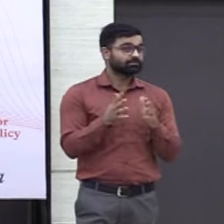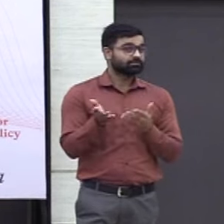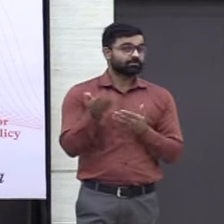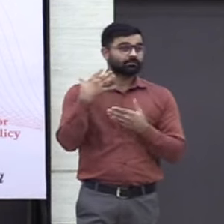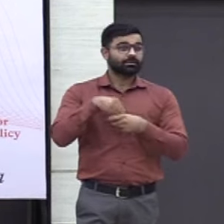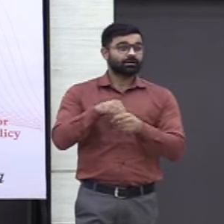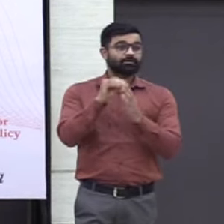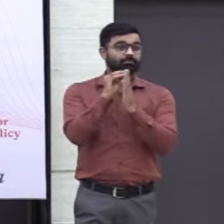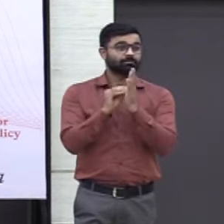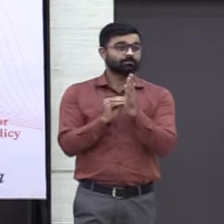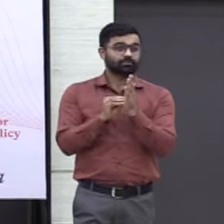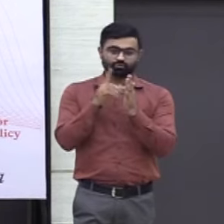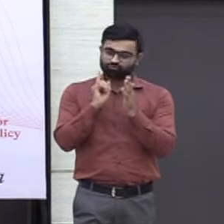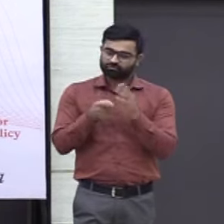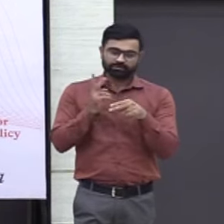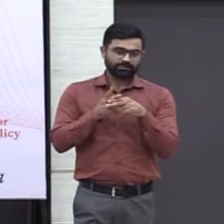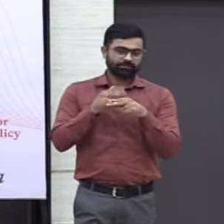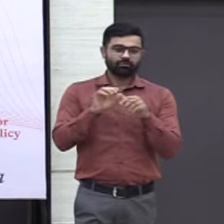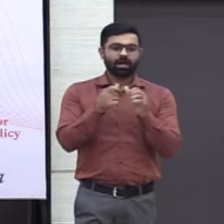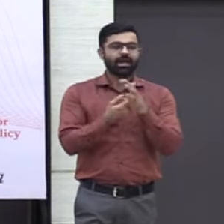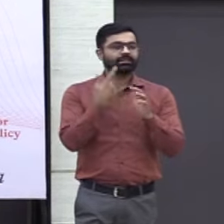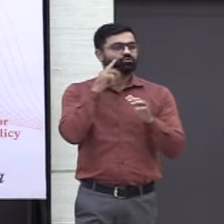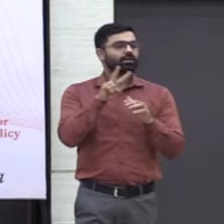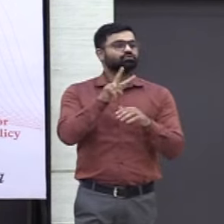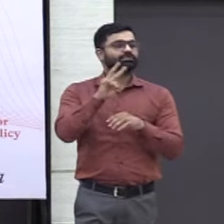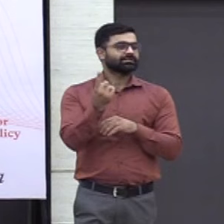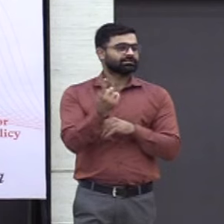All this should be consistent with Article 21.